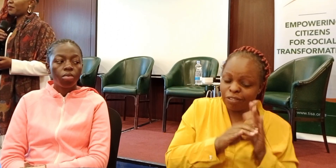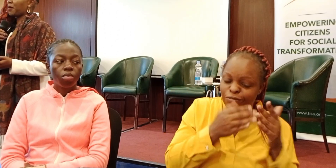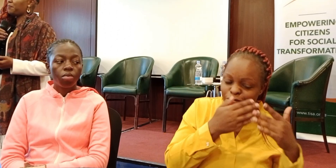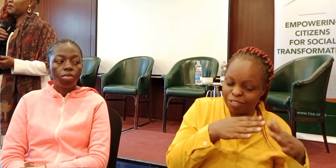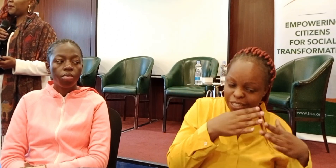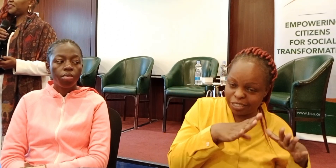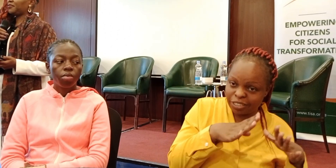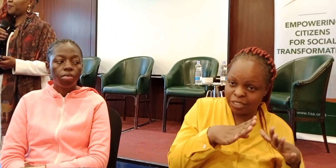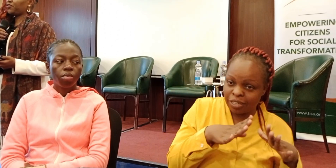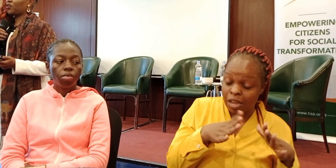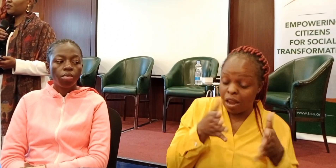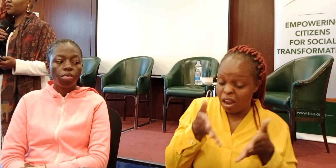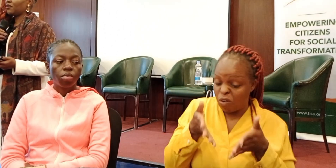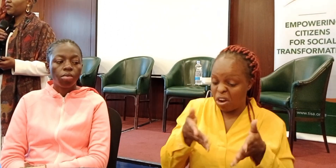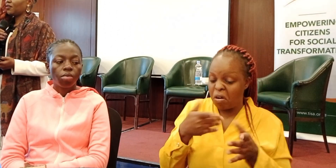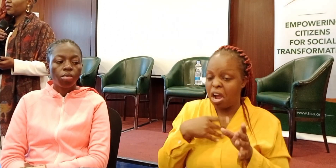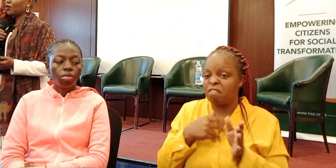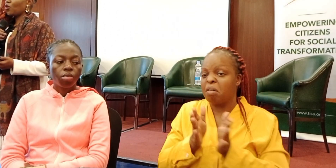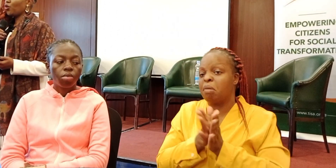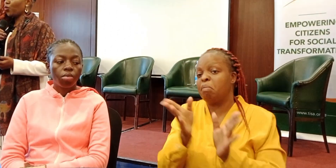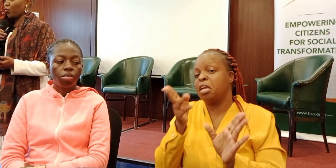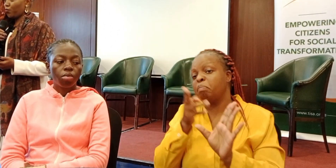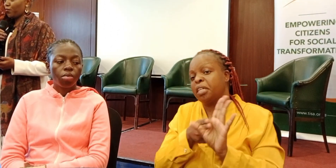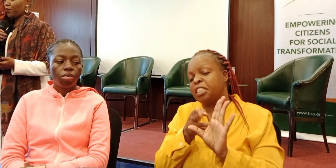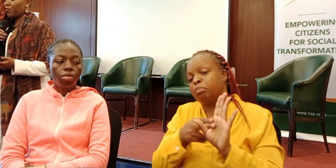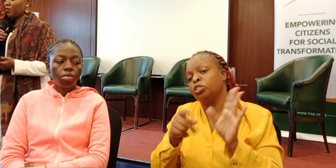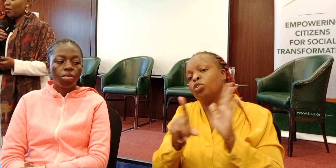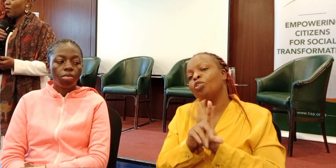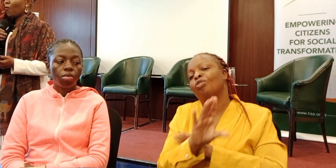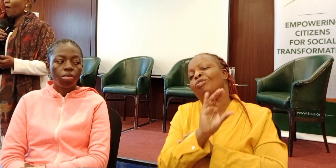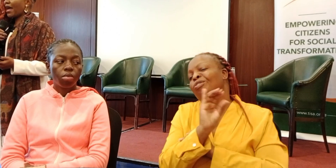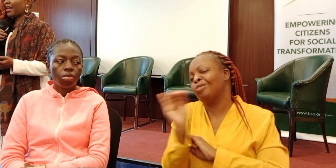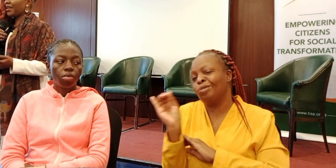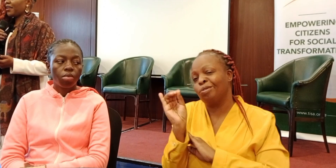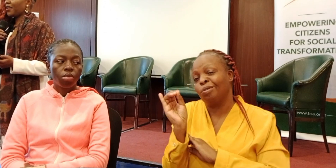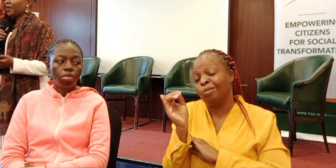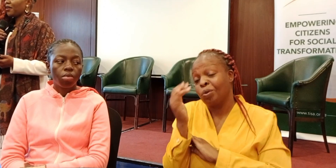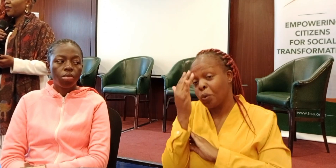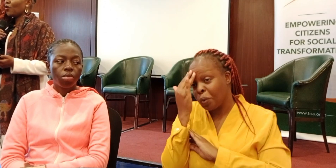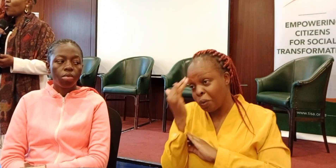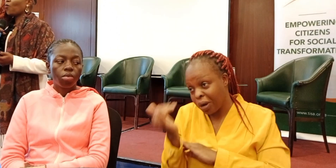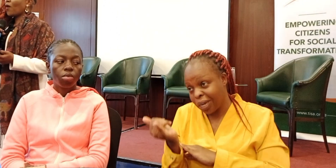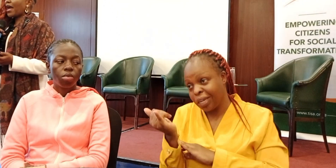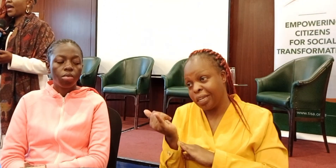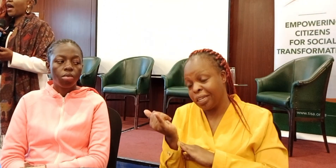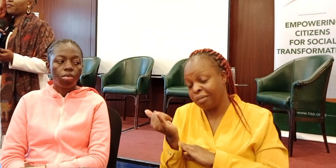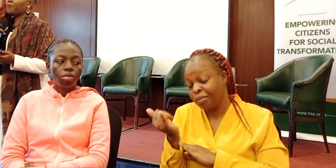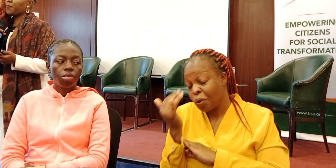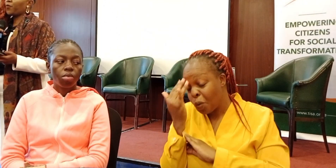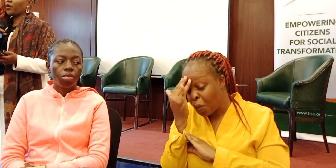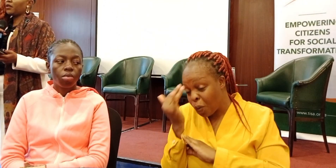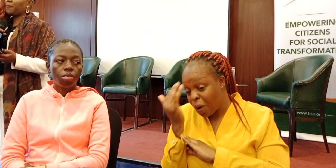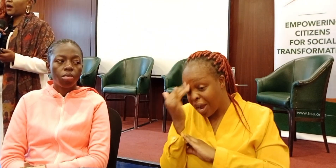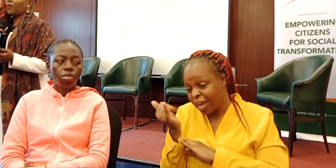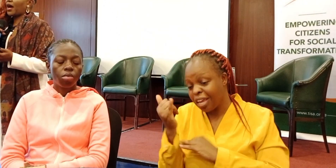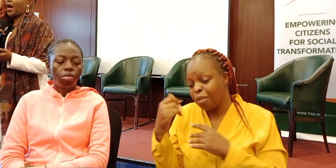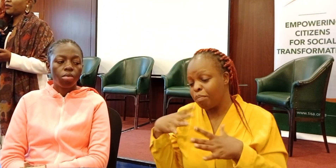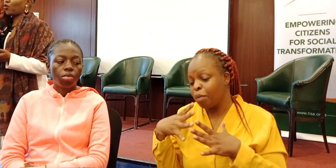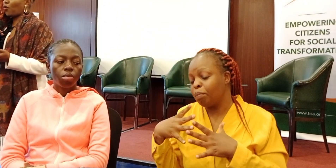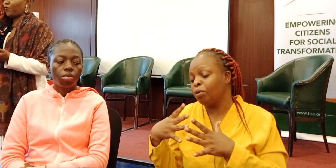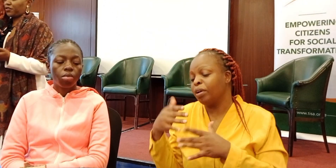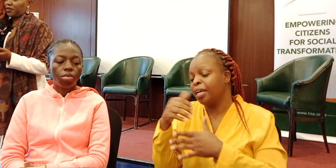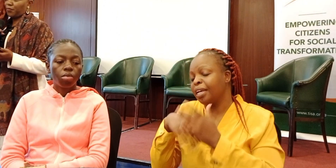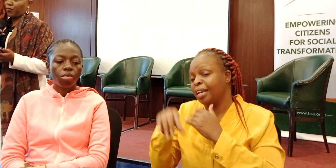not have a public participation law. Why? Why are the people in